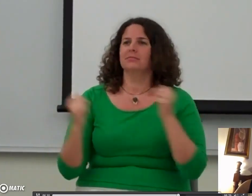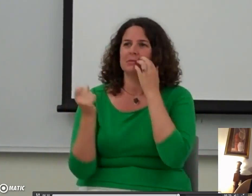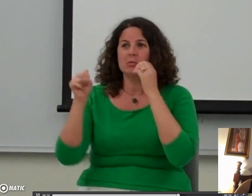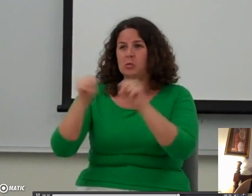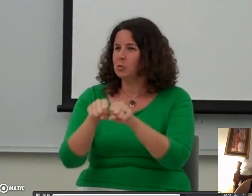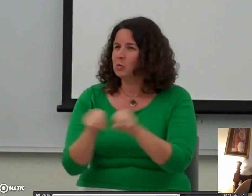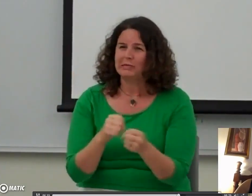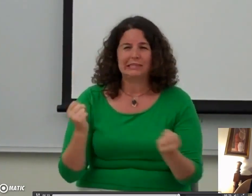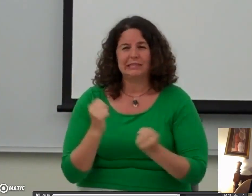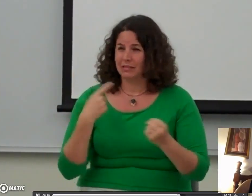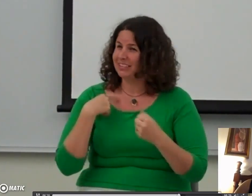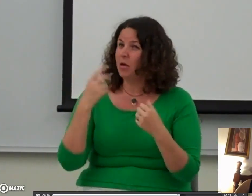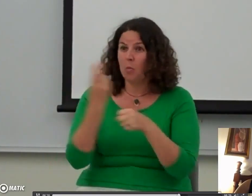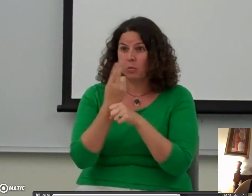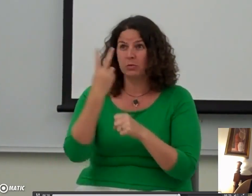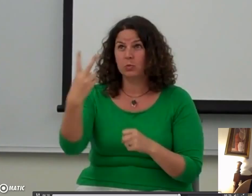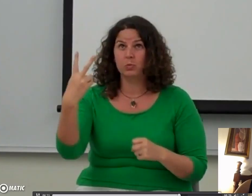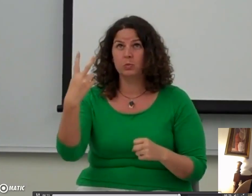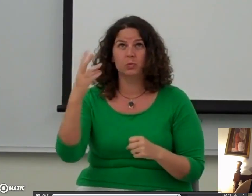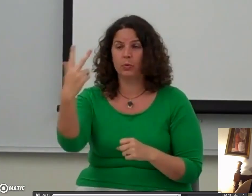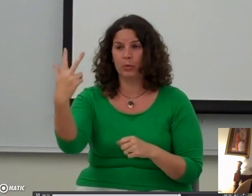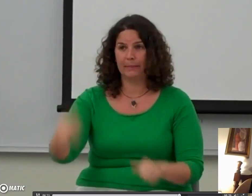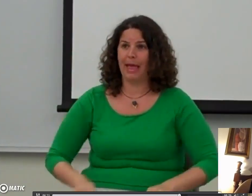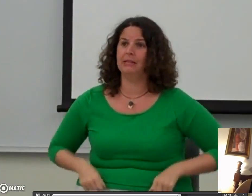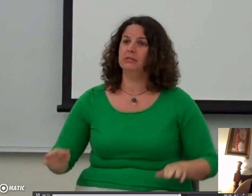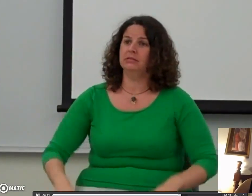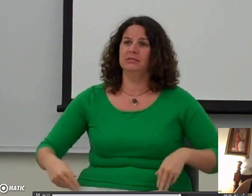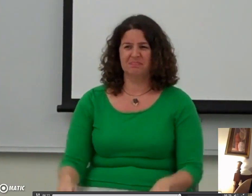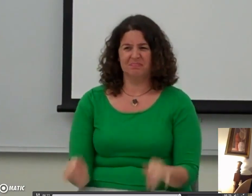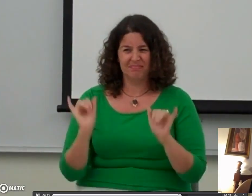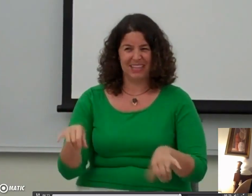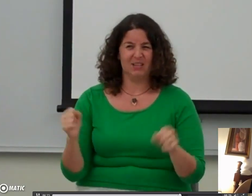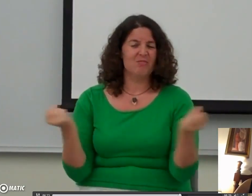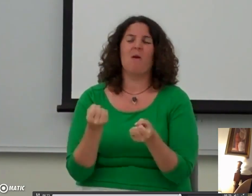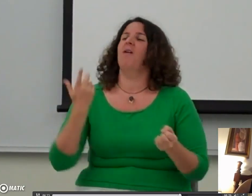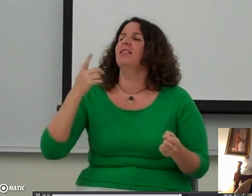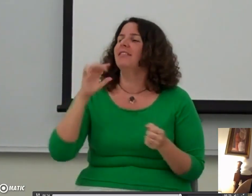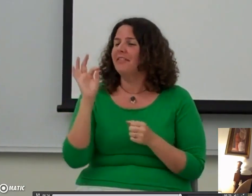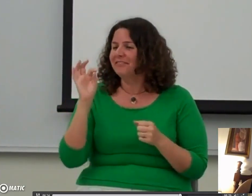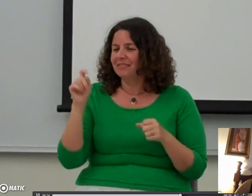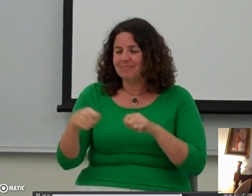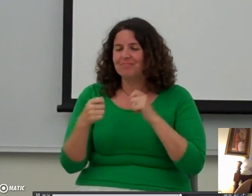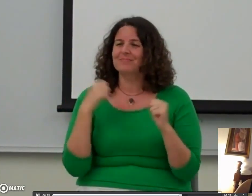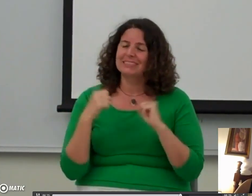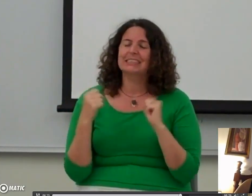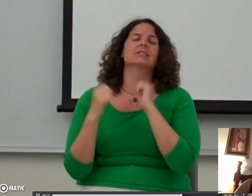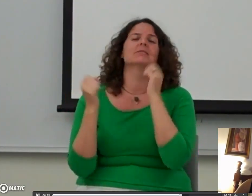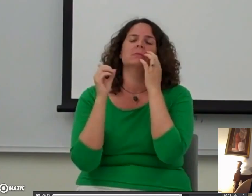to have no feeling in my legs. And, and I had on like 3 pair of pants. And my feet